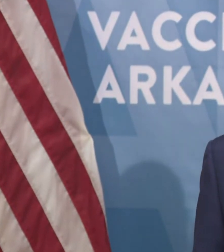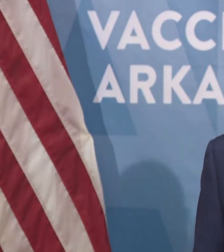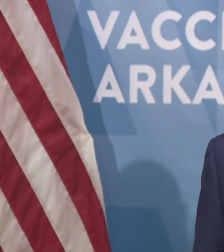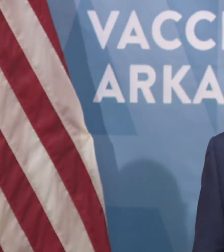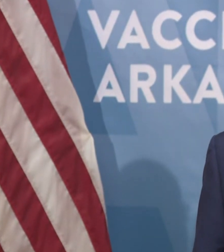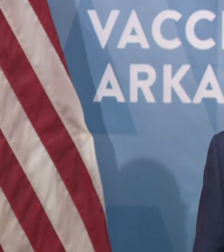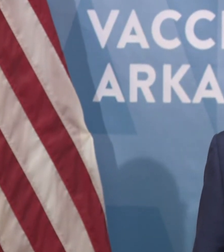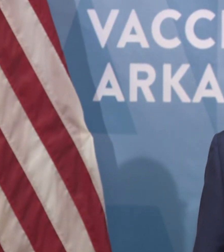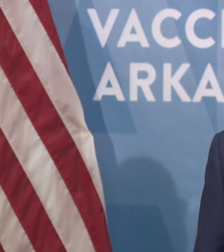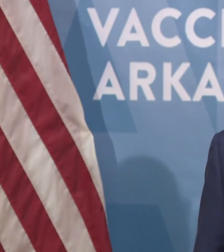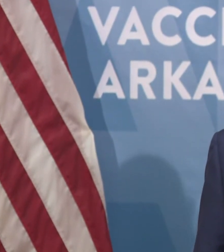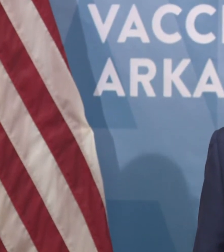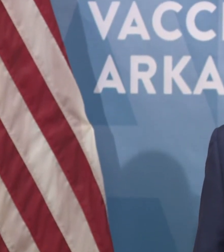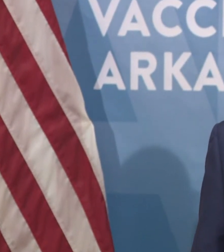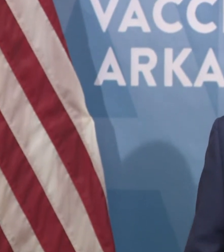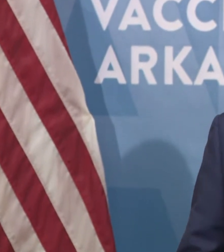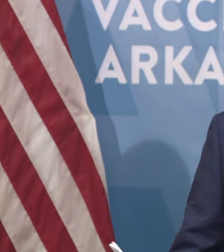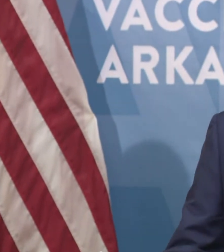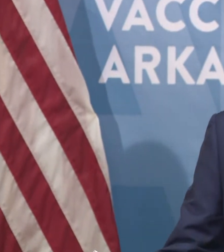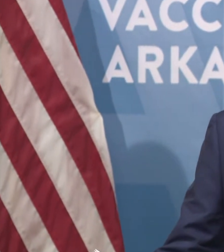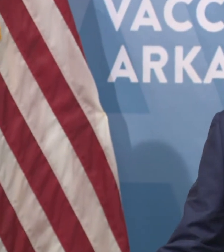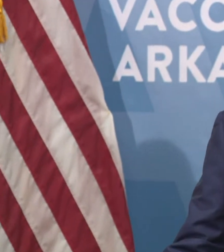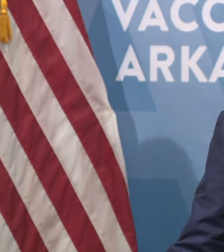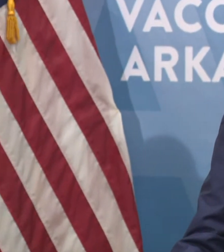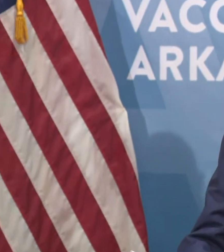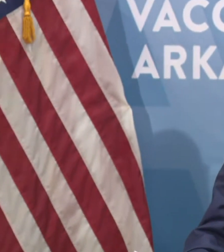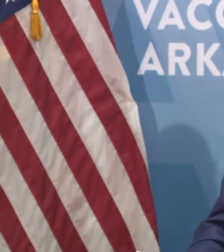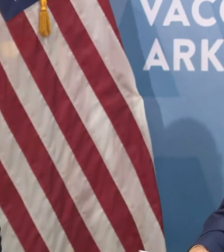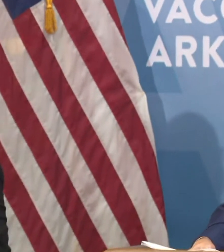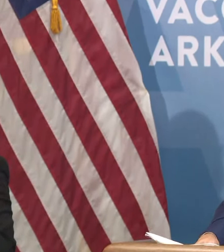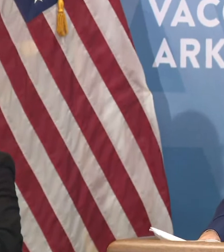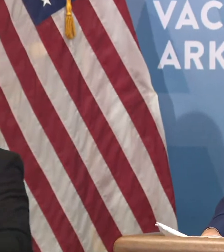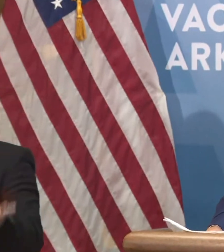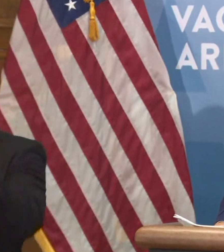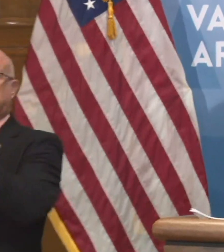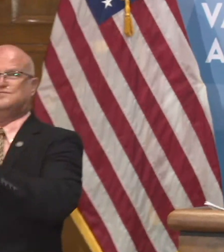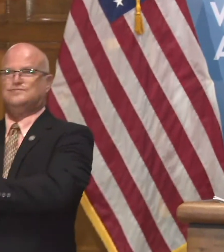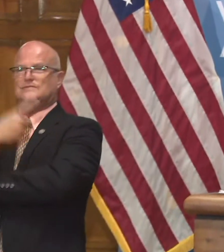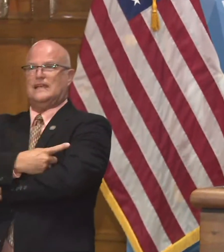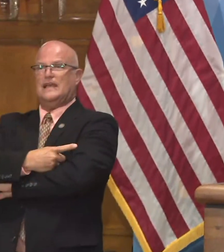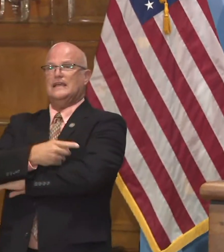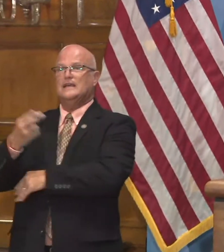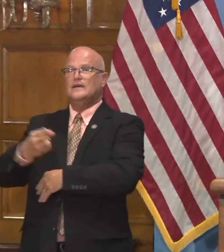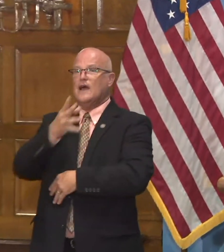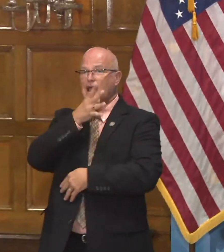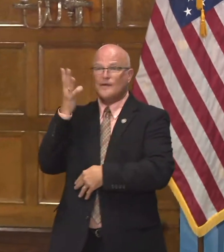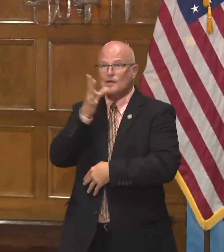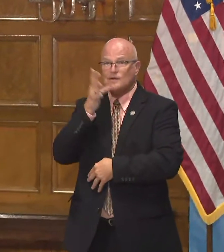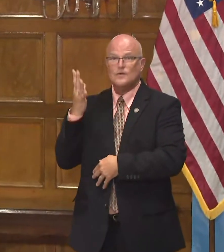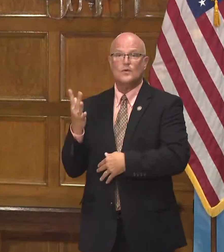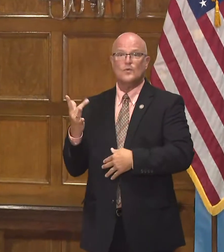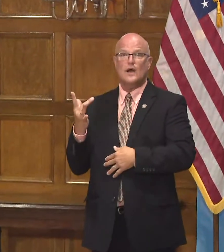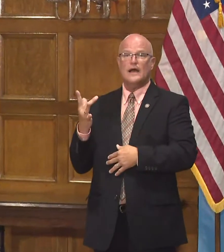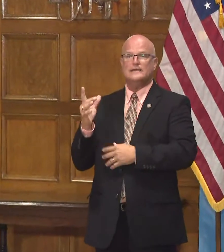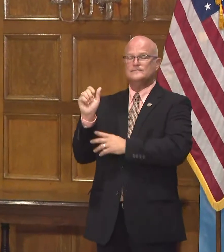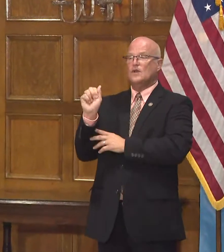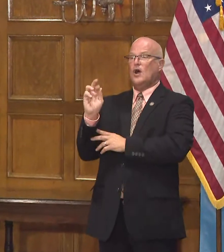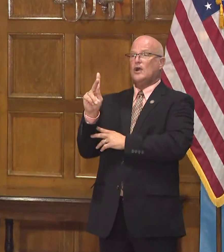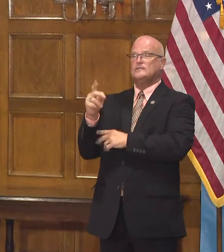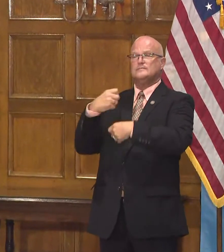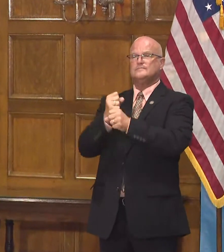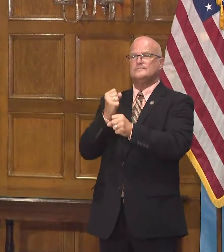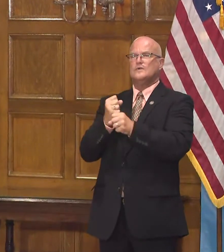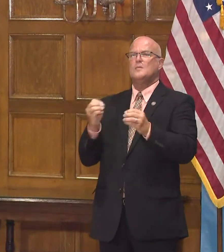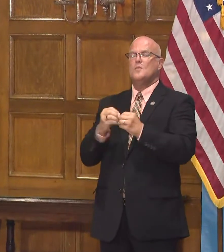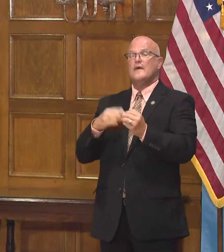Rice Month. But today is a historical day in Arkansas agriculture because while Arkansas